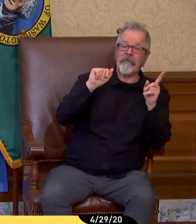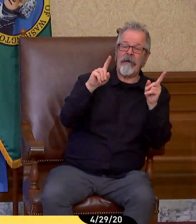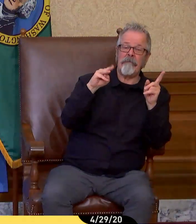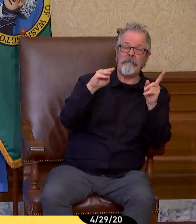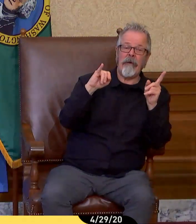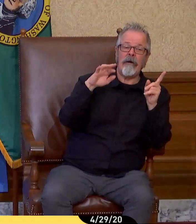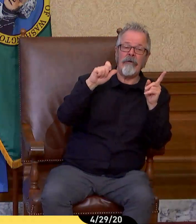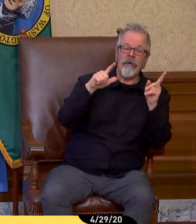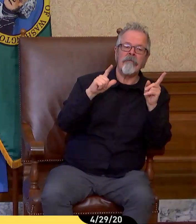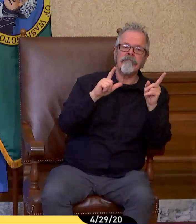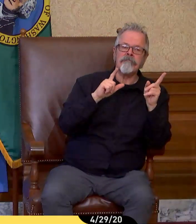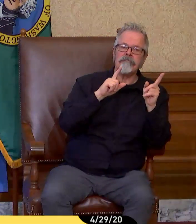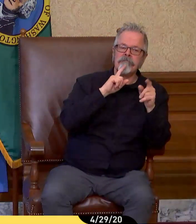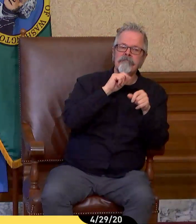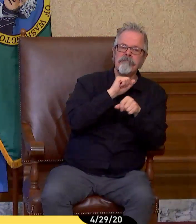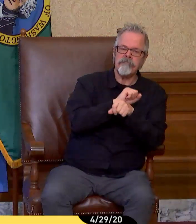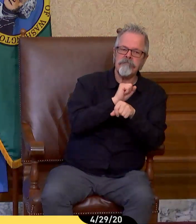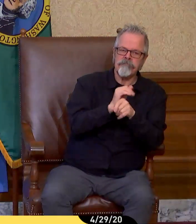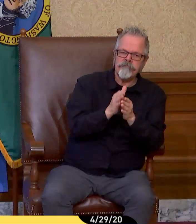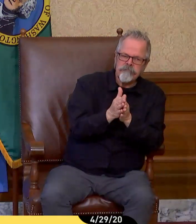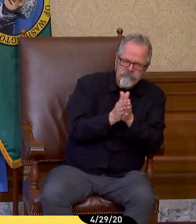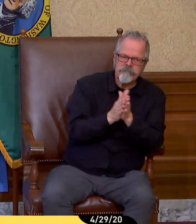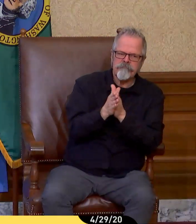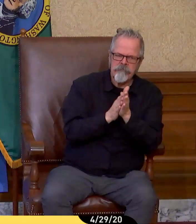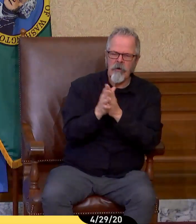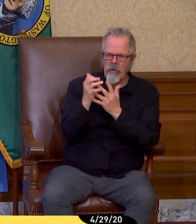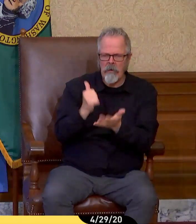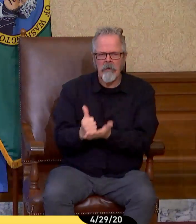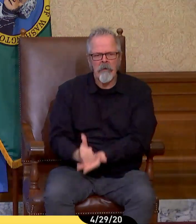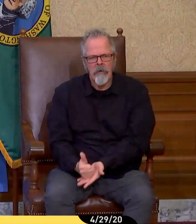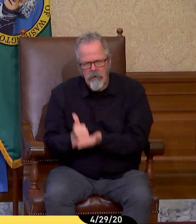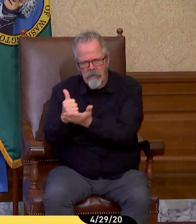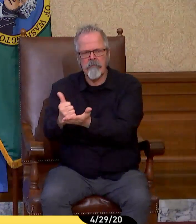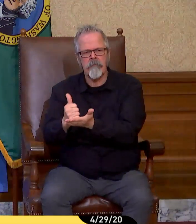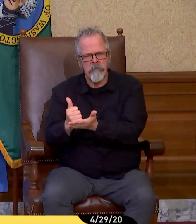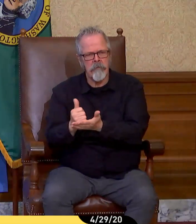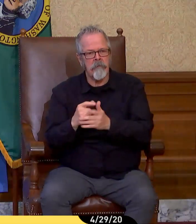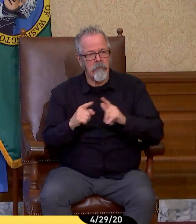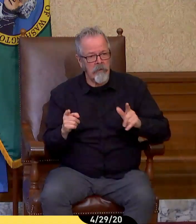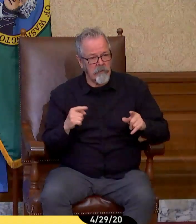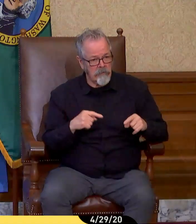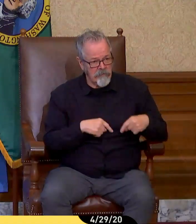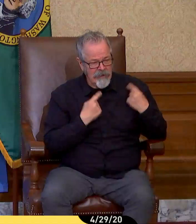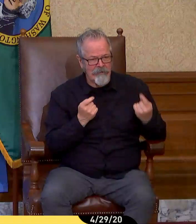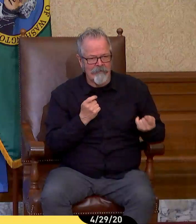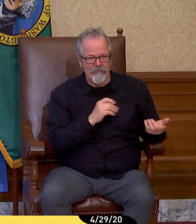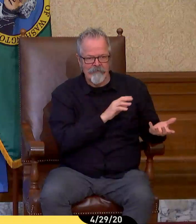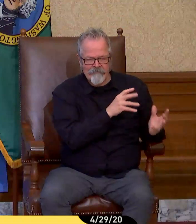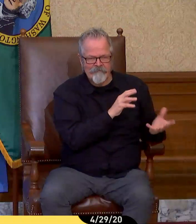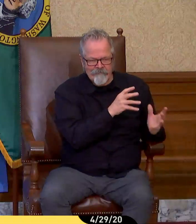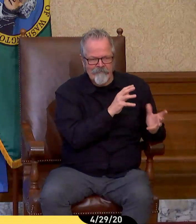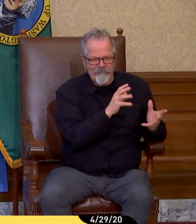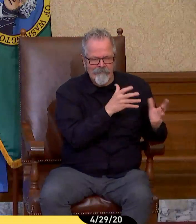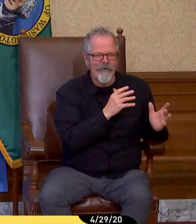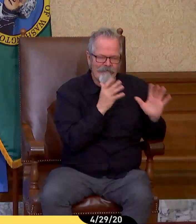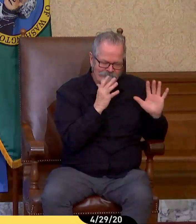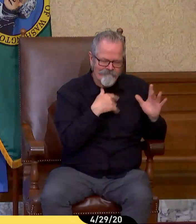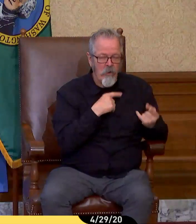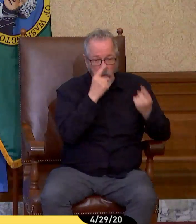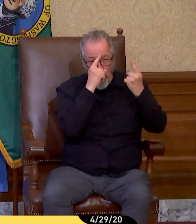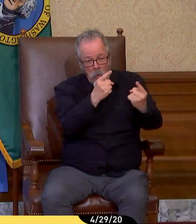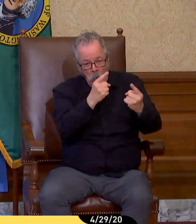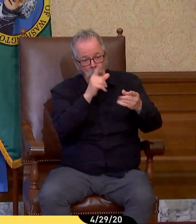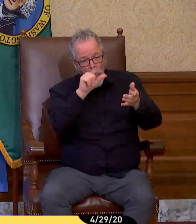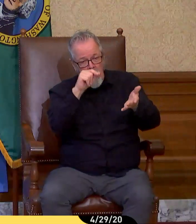in the past. So that's a realistic goal, and we have it. Your second question about broad-scale testing